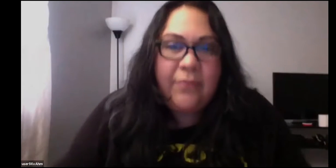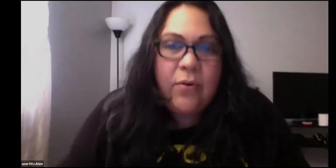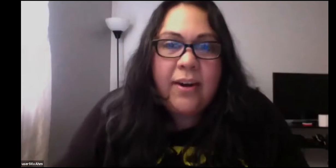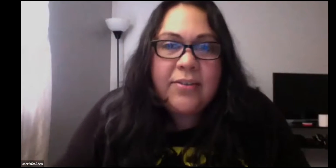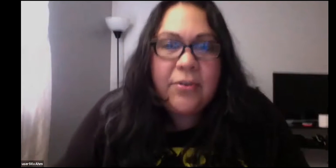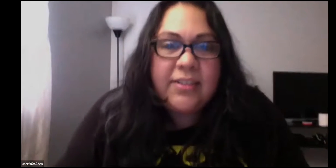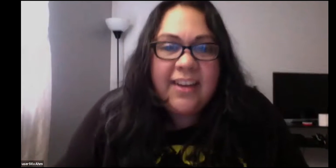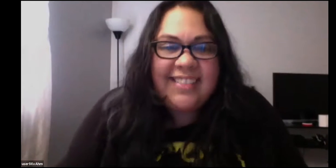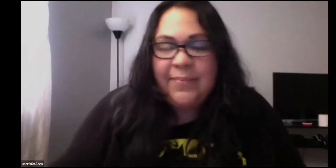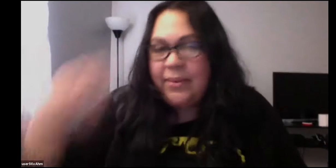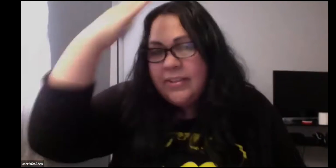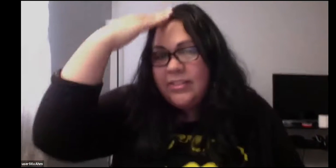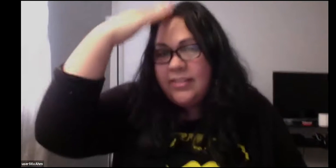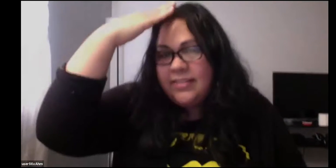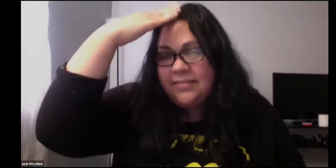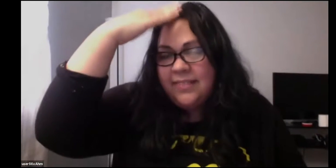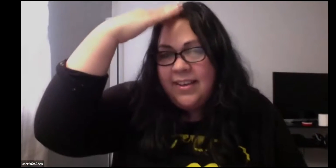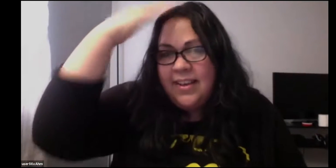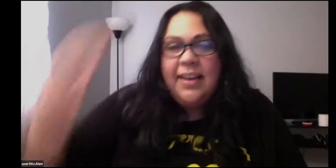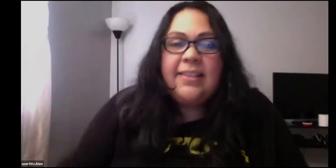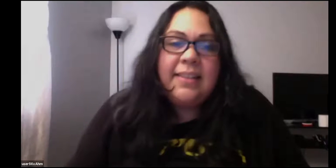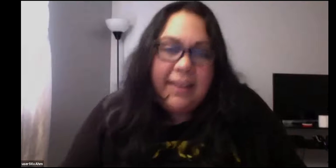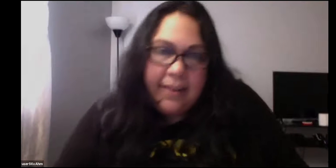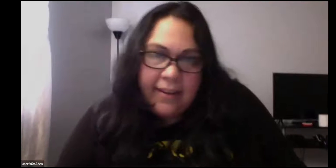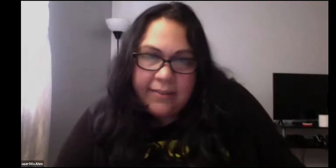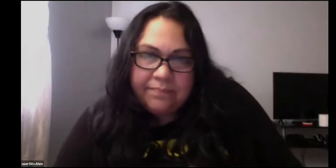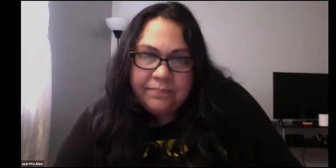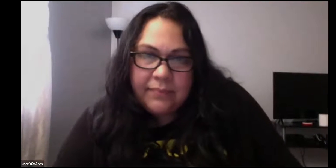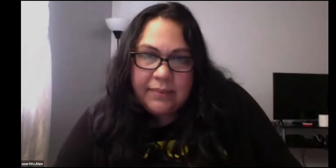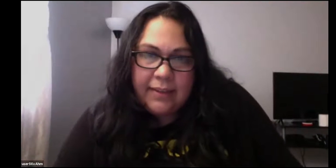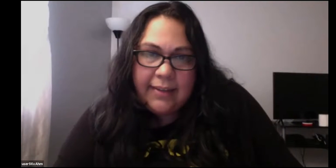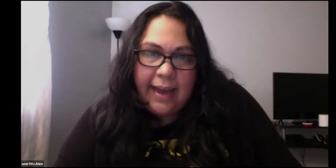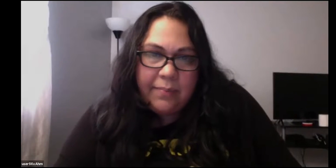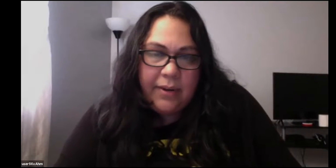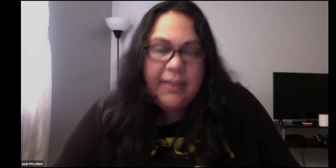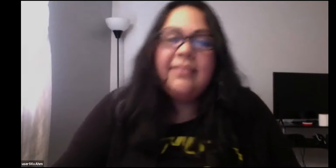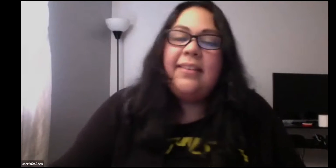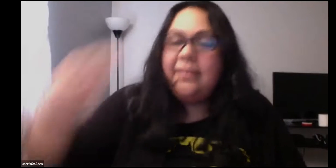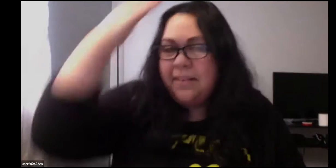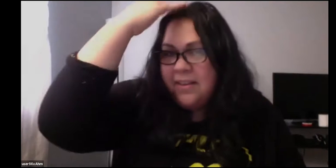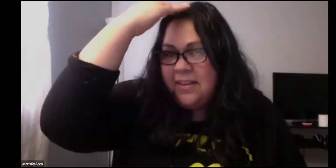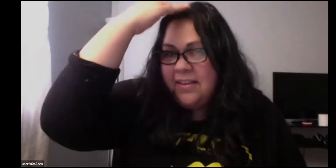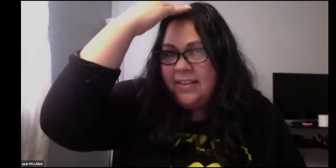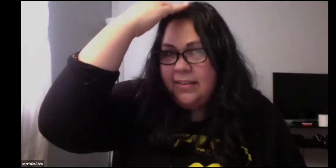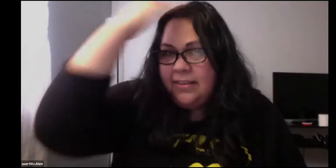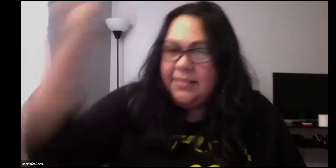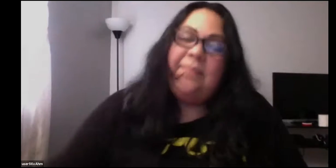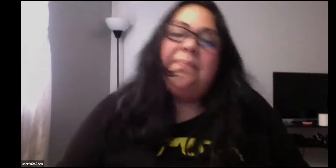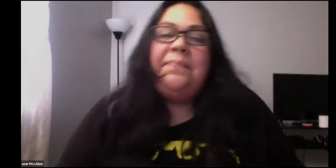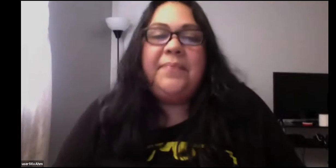requires other signs. But if it's just, it's like a cap, right? Yeah, like this.